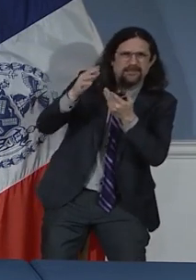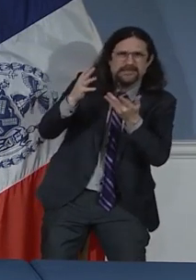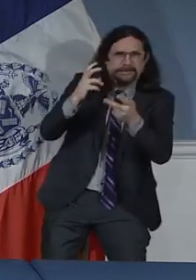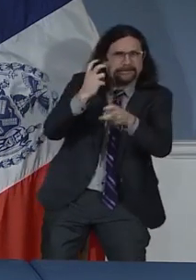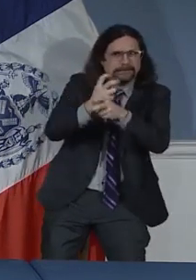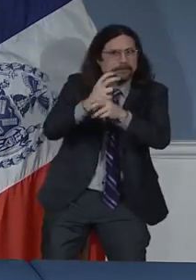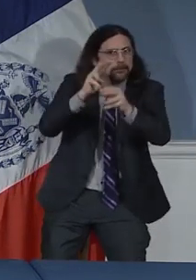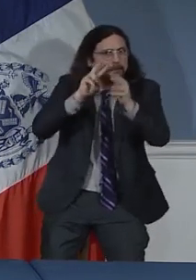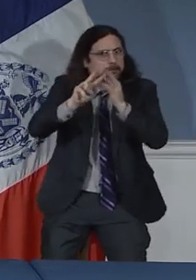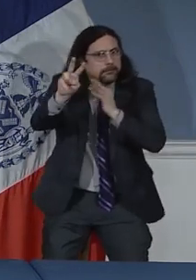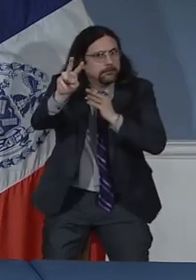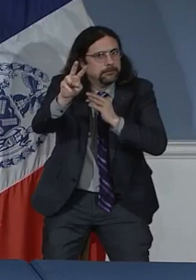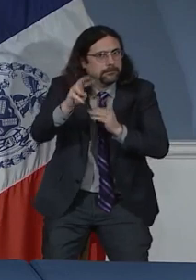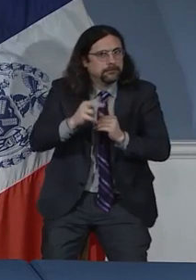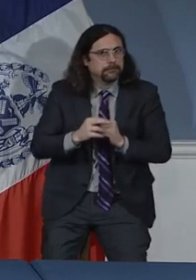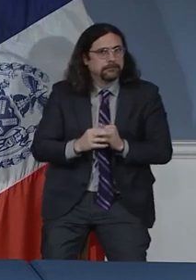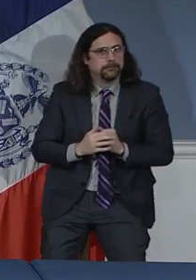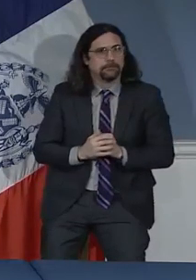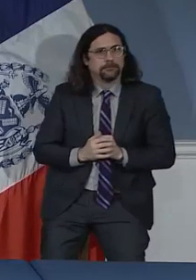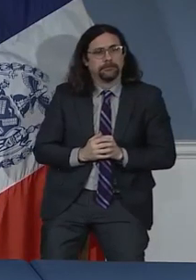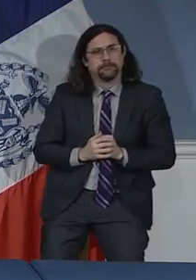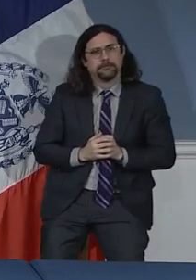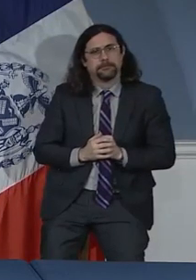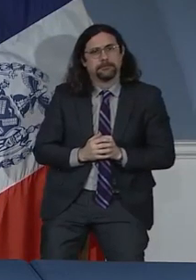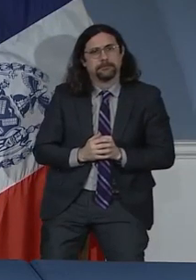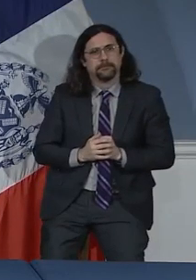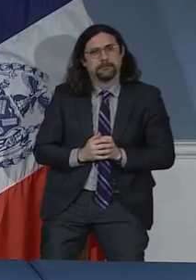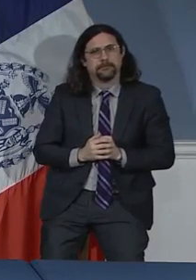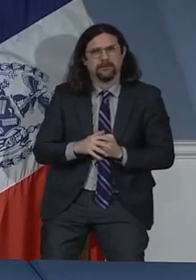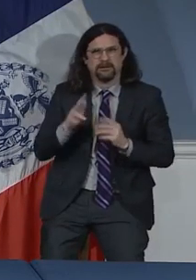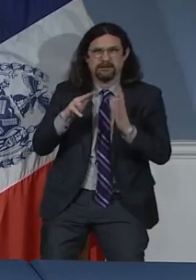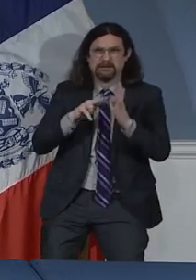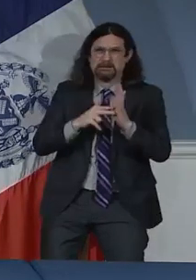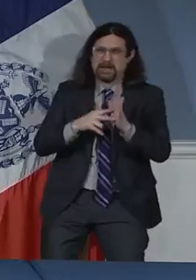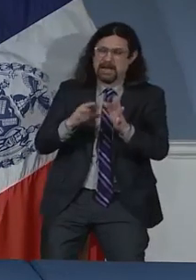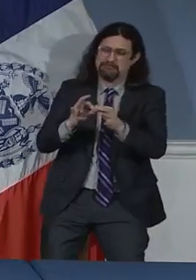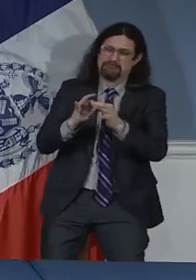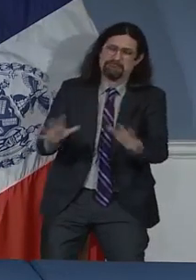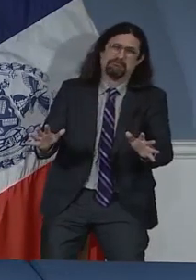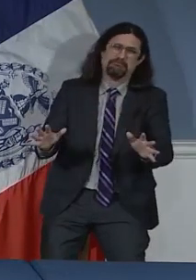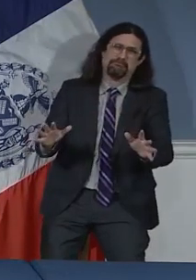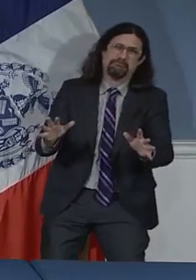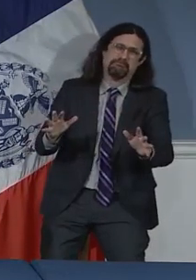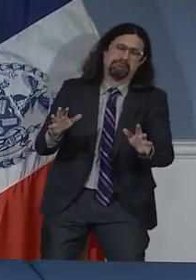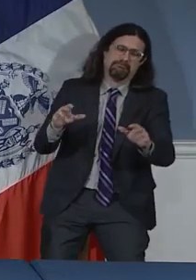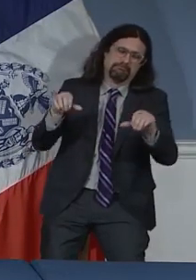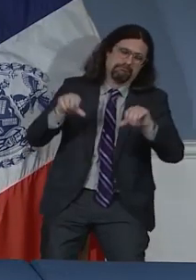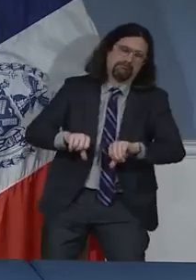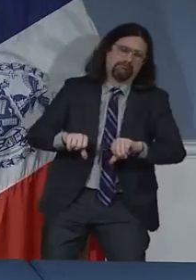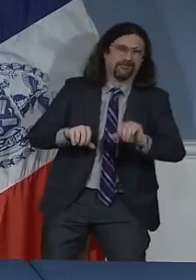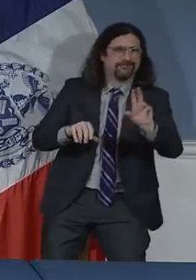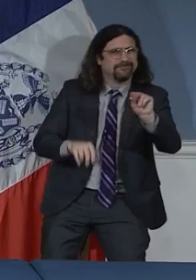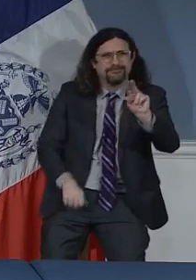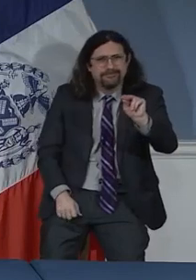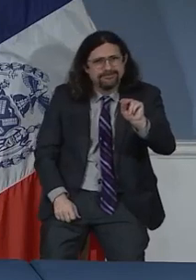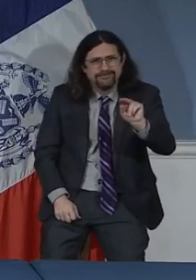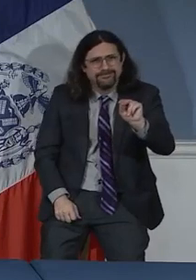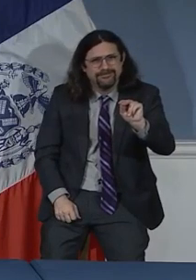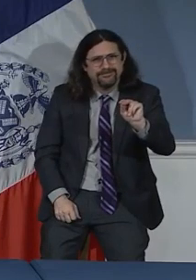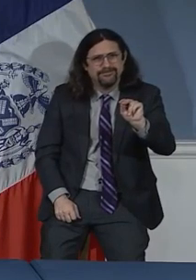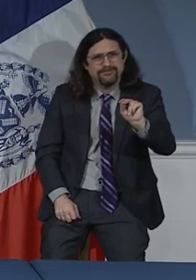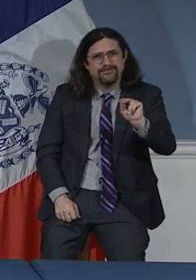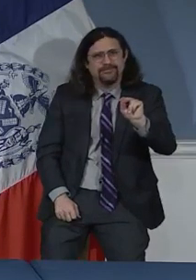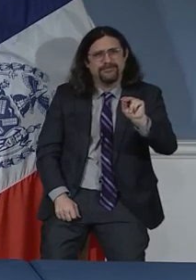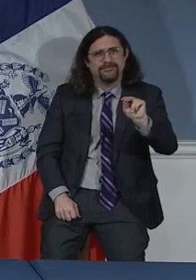any stretch, because remember, every single piece of evidence we have continues to tell us that this